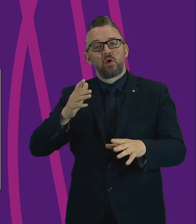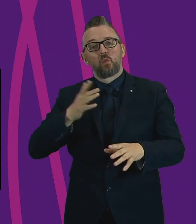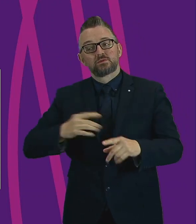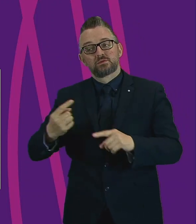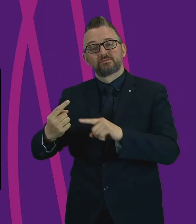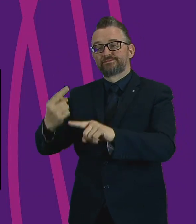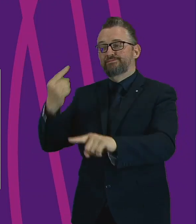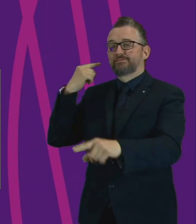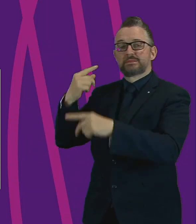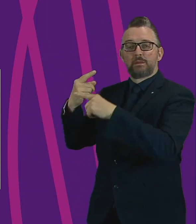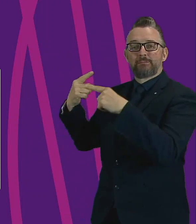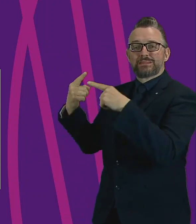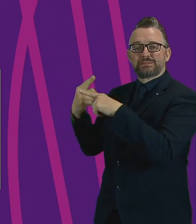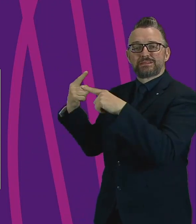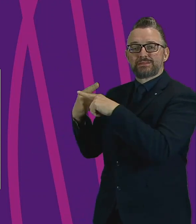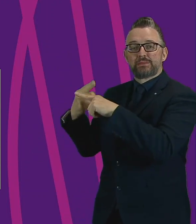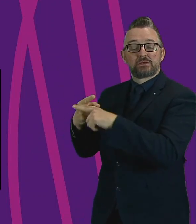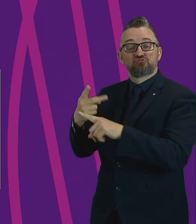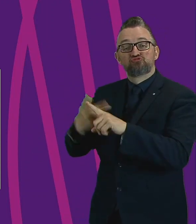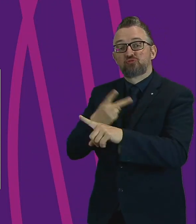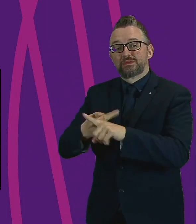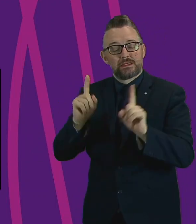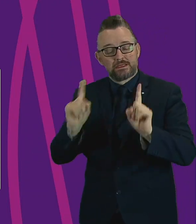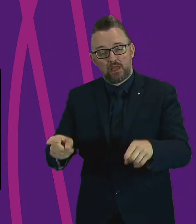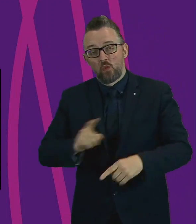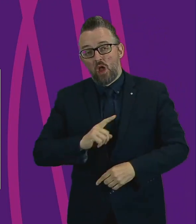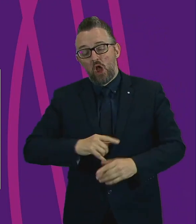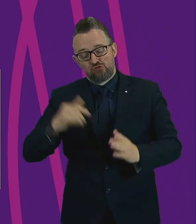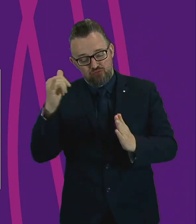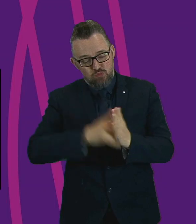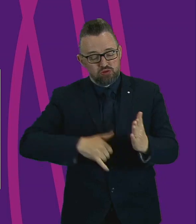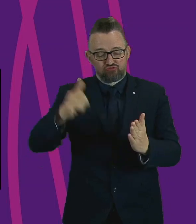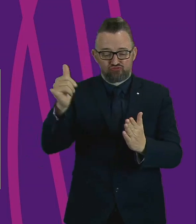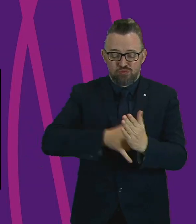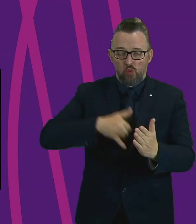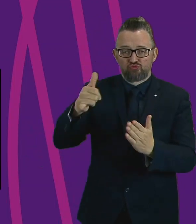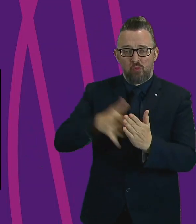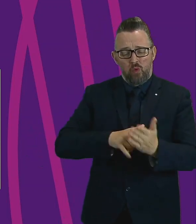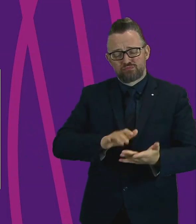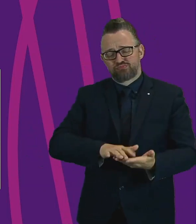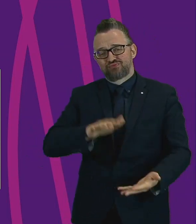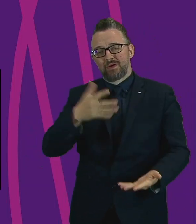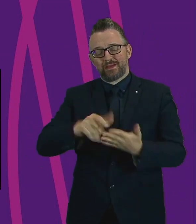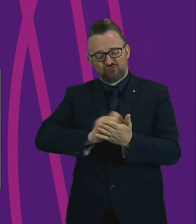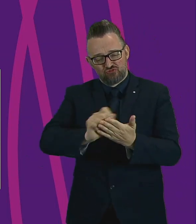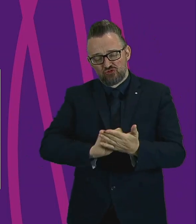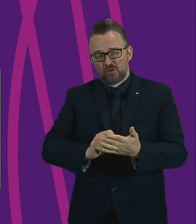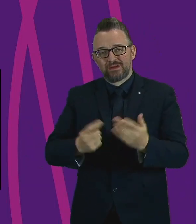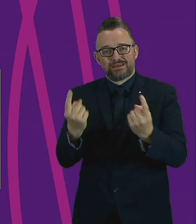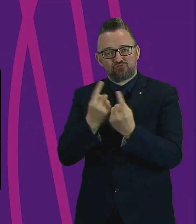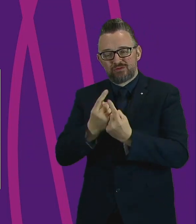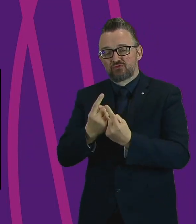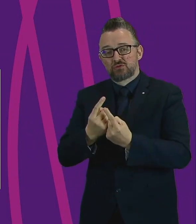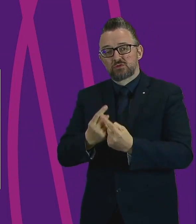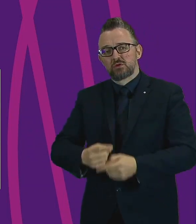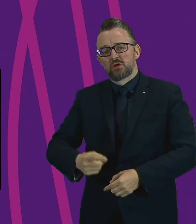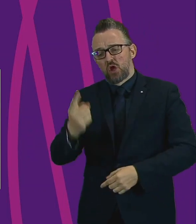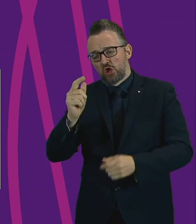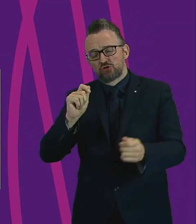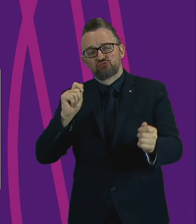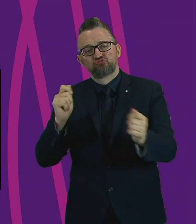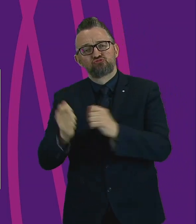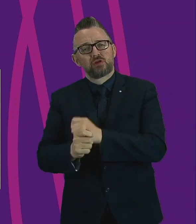past, where report after report after report has been written about these issues, yet the only thing that changes is that